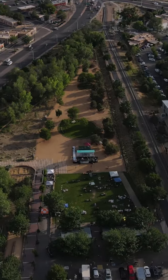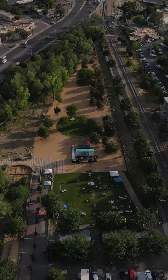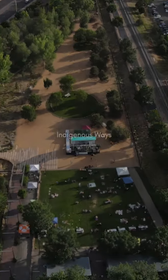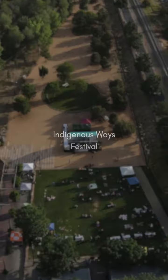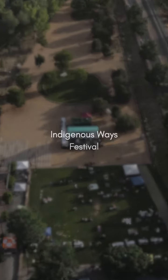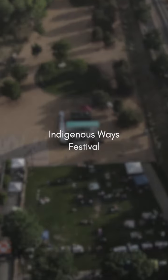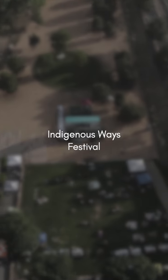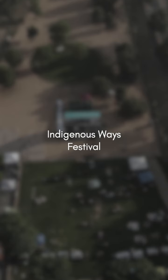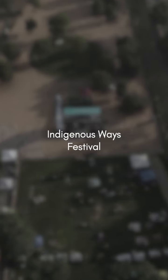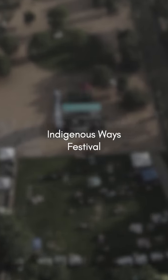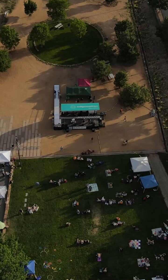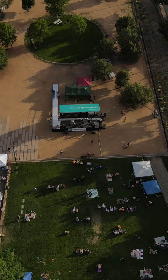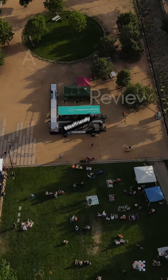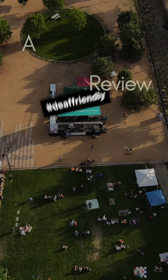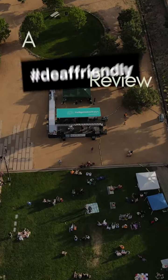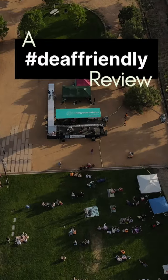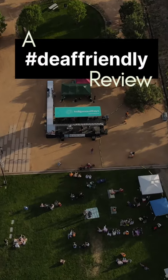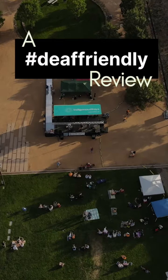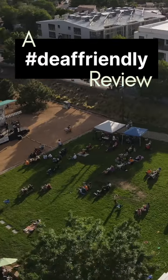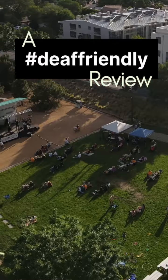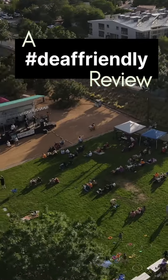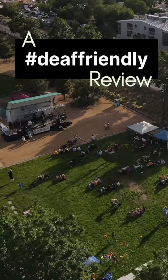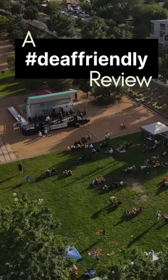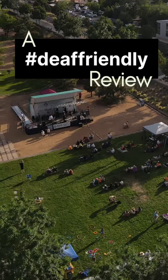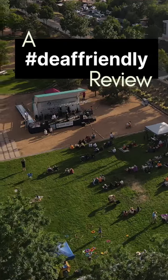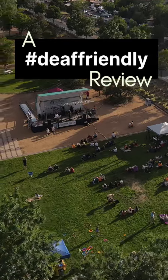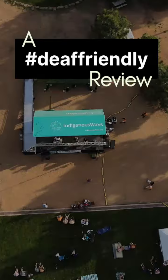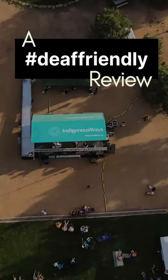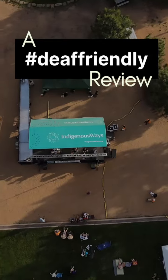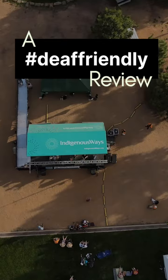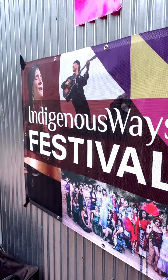the community here in Santa Fe and way that we can ensure that our circus continues to thrive